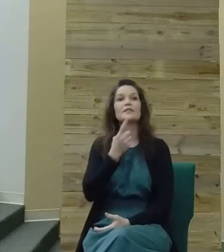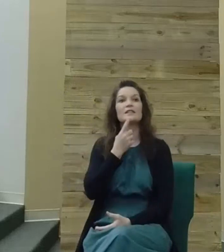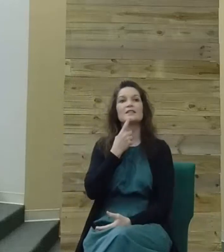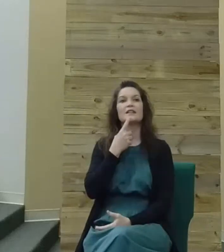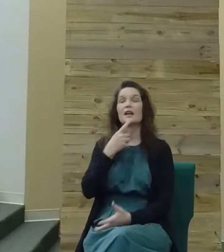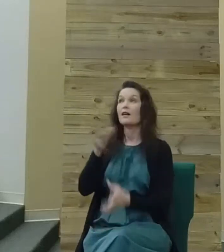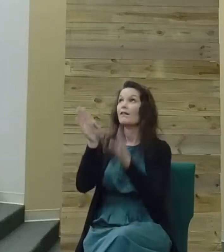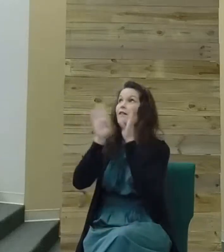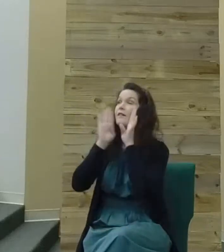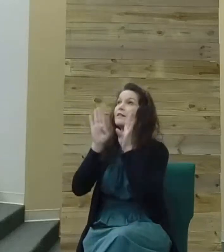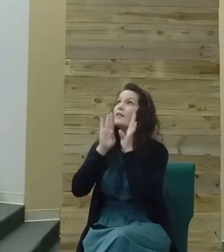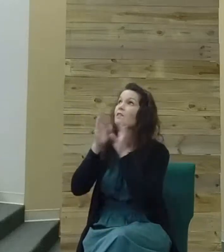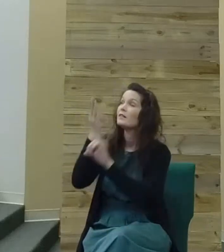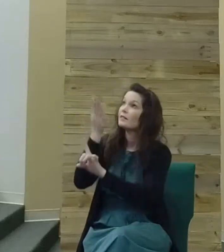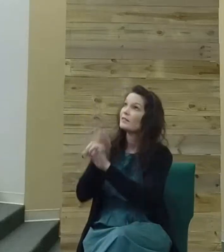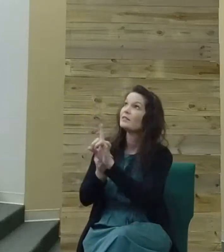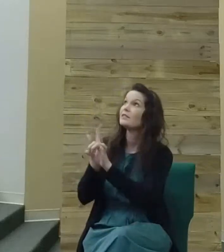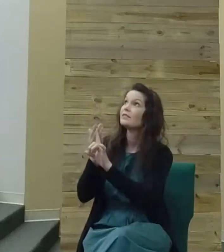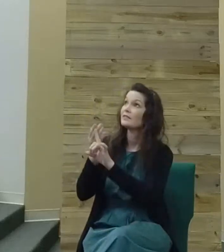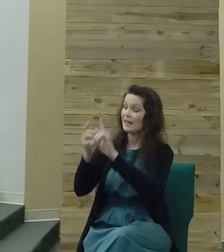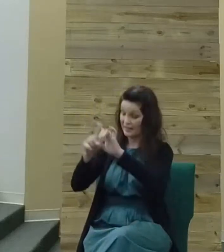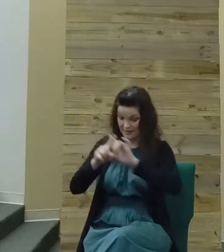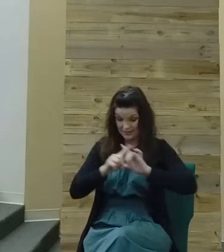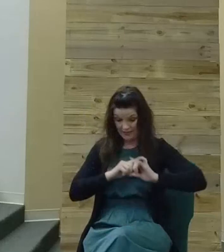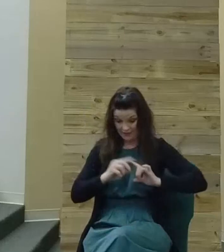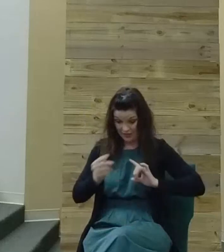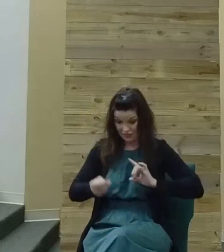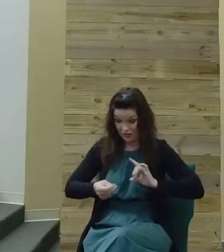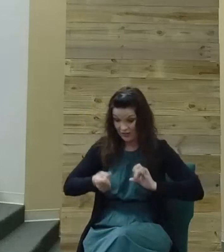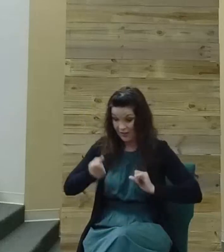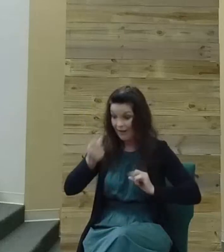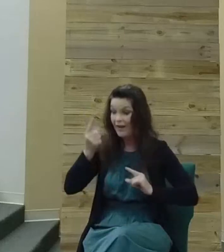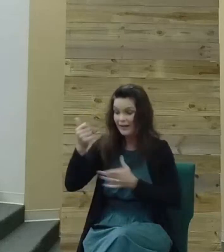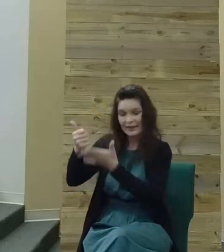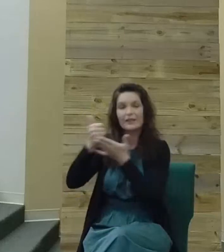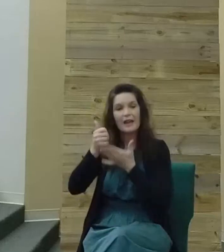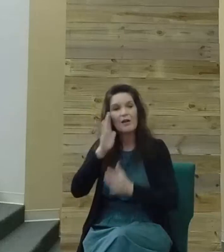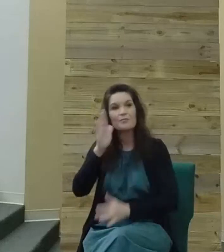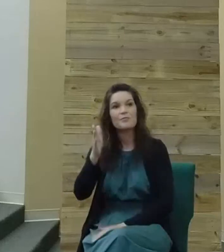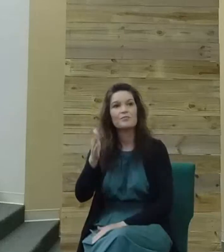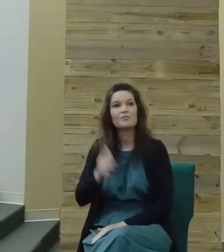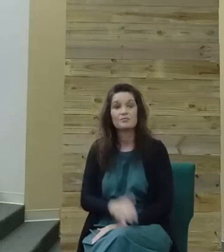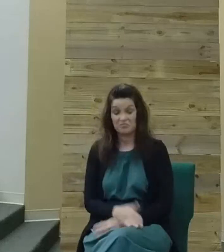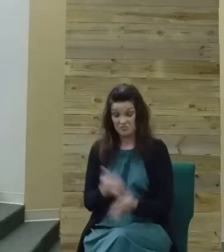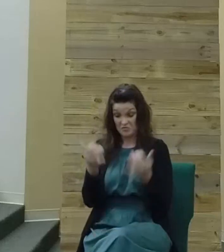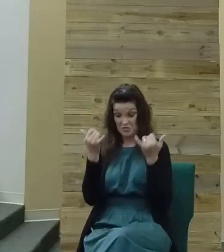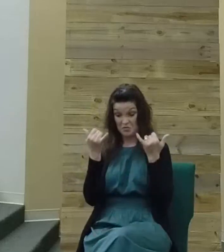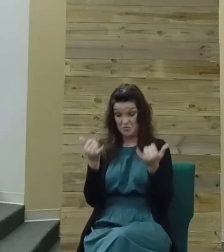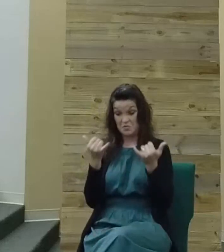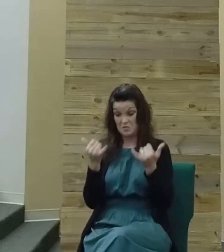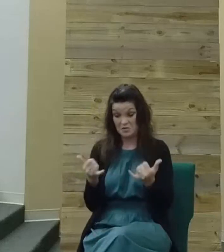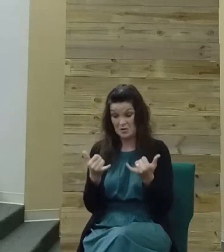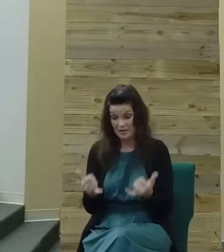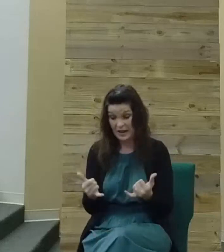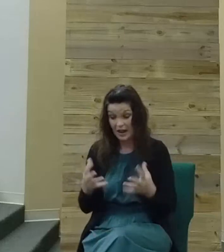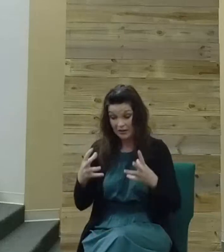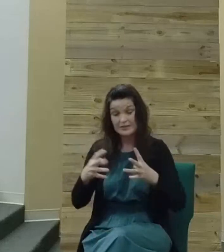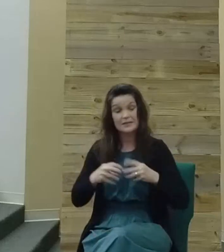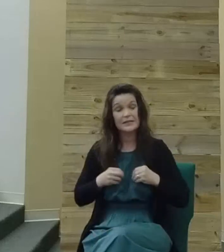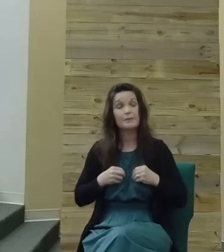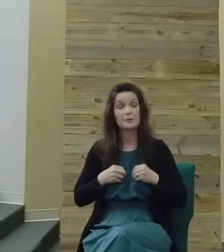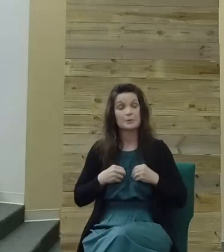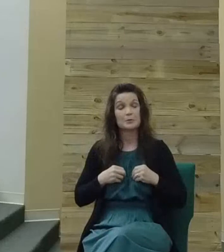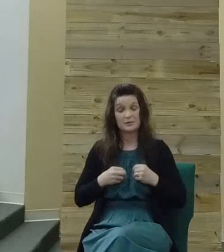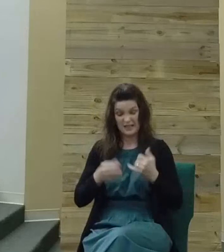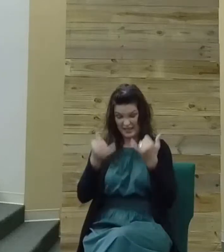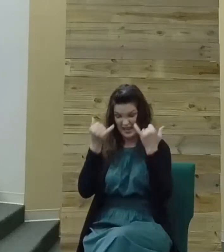I listened to you. And in the day of salvation, I helped you. So now is the